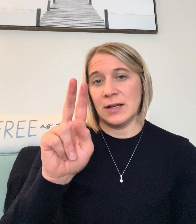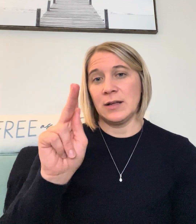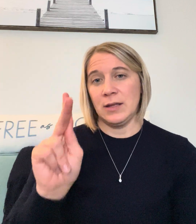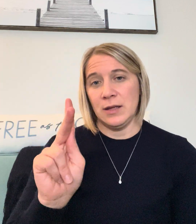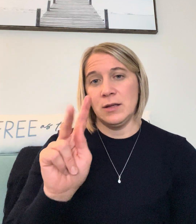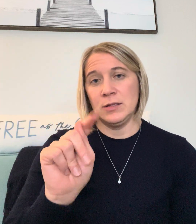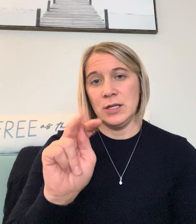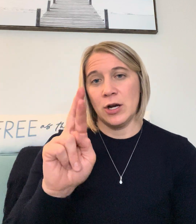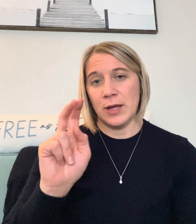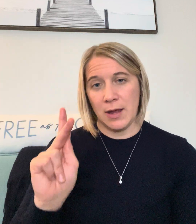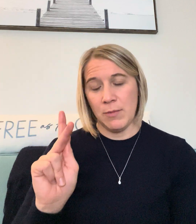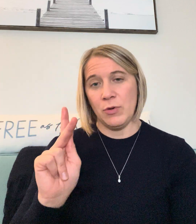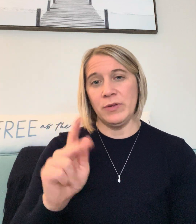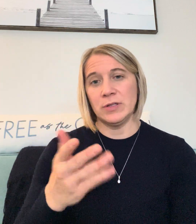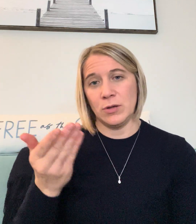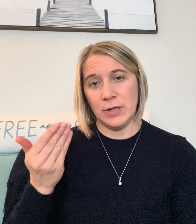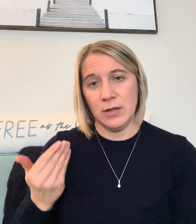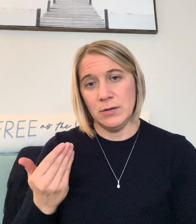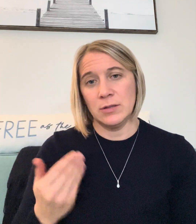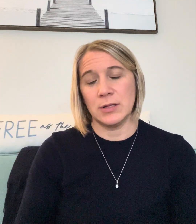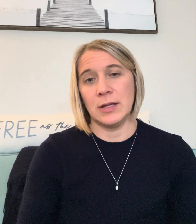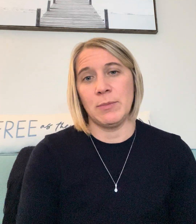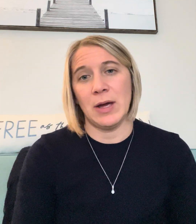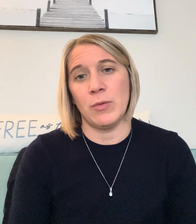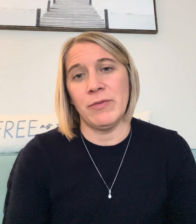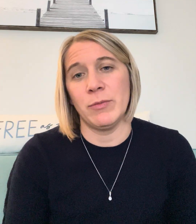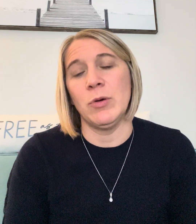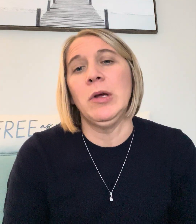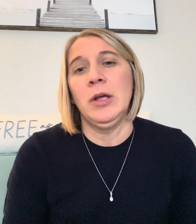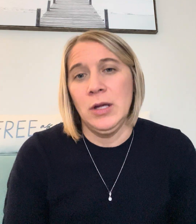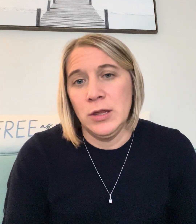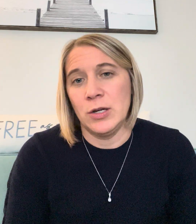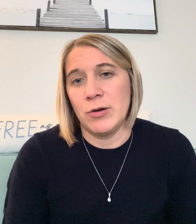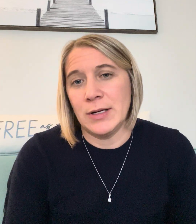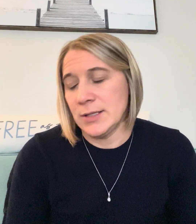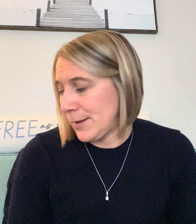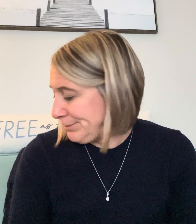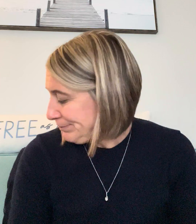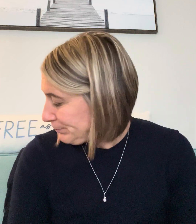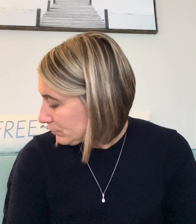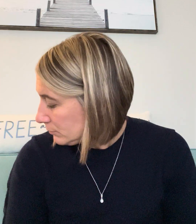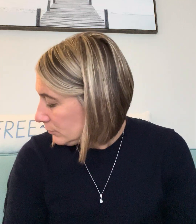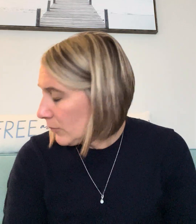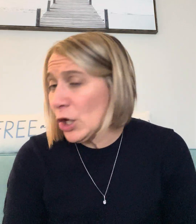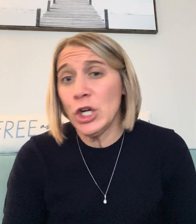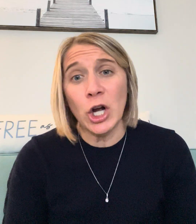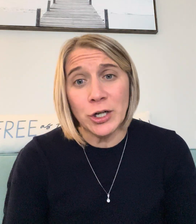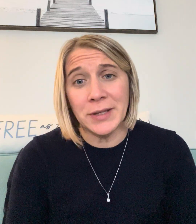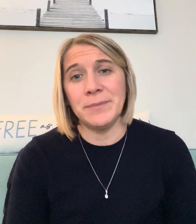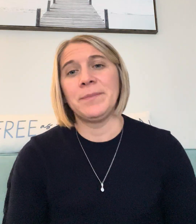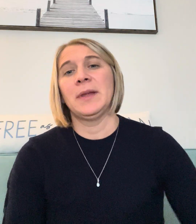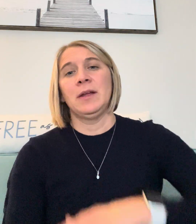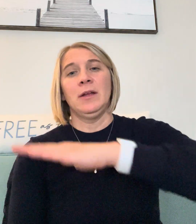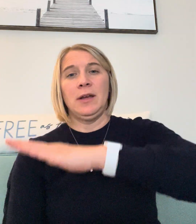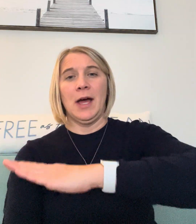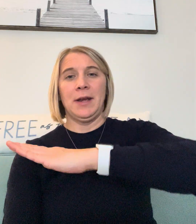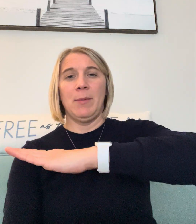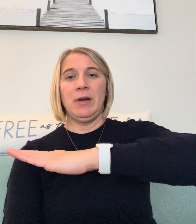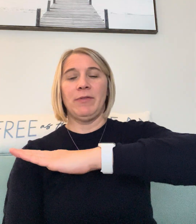technically TRK, moving slowly, slightly back away from you, the correct sign. Garden, non-dominant, flat